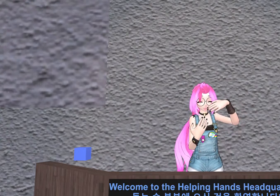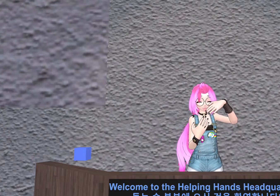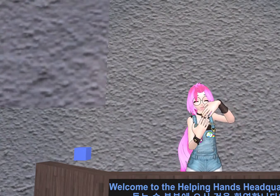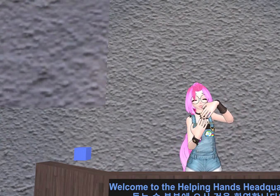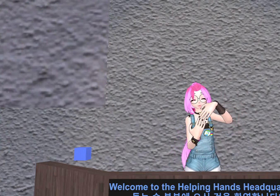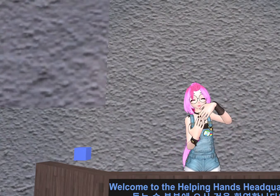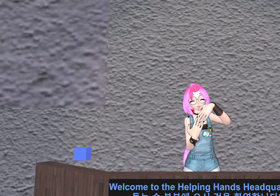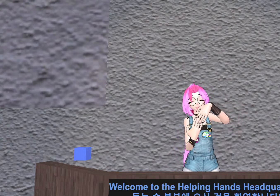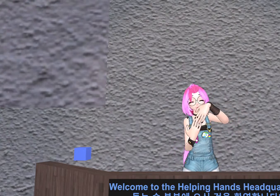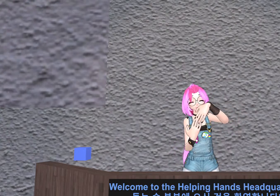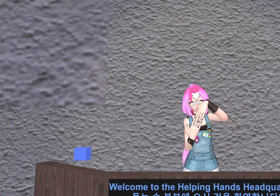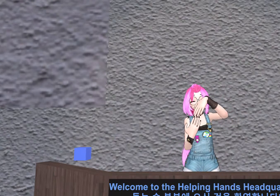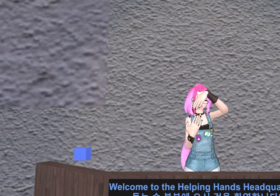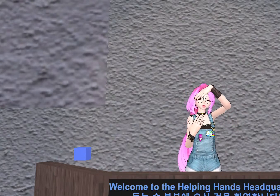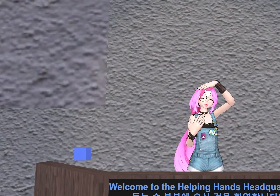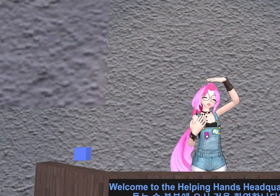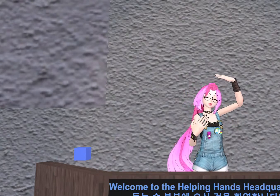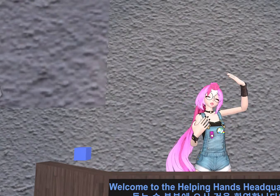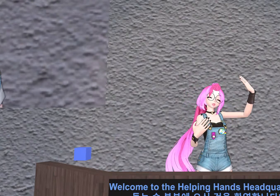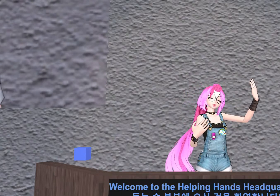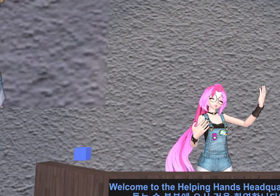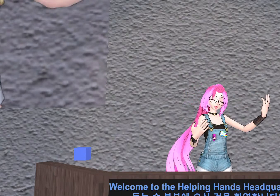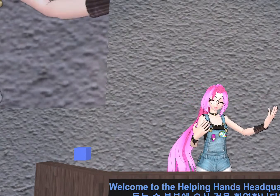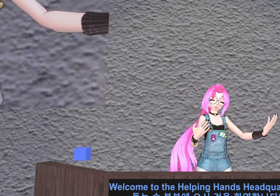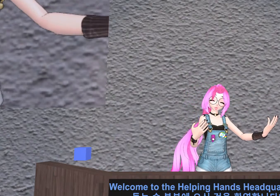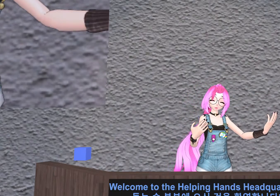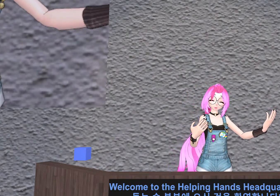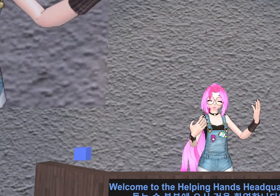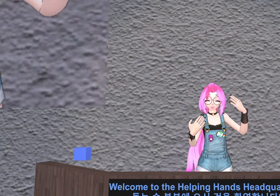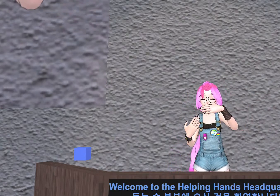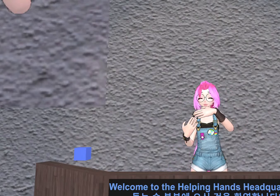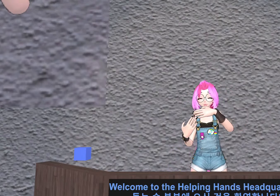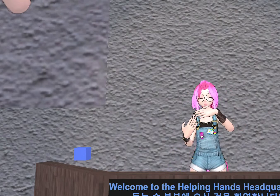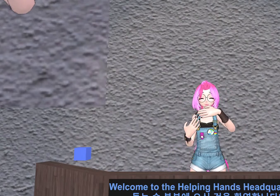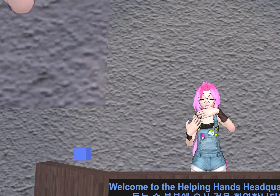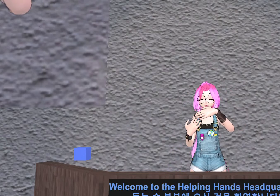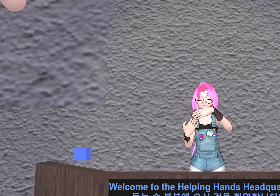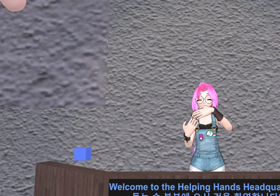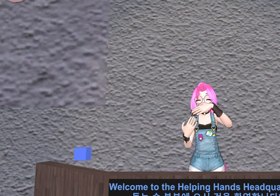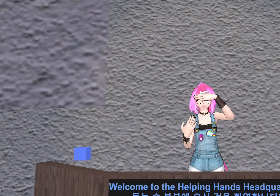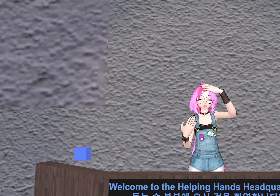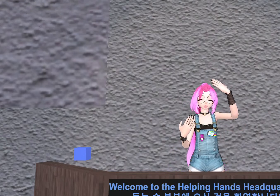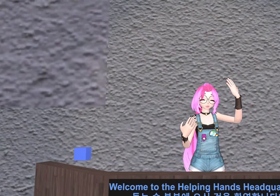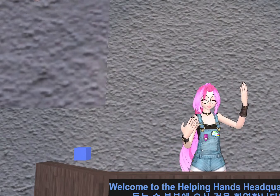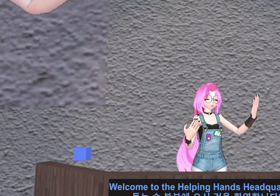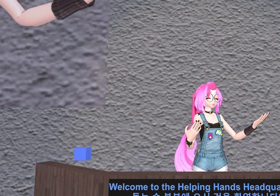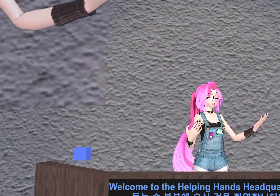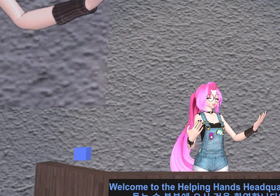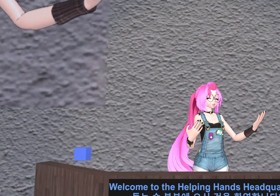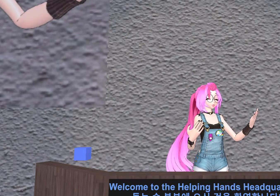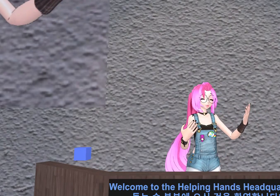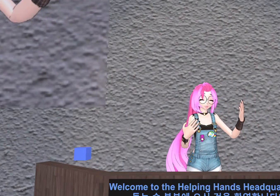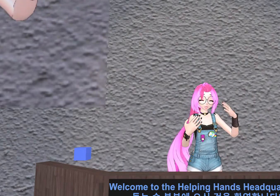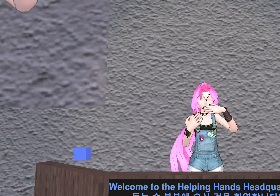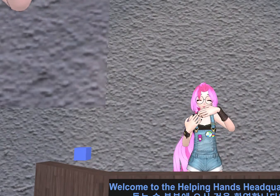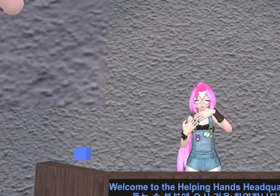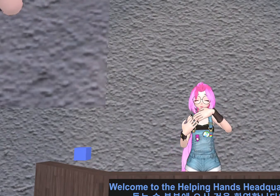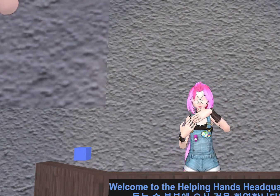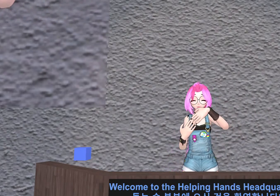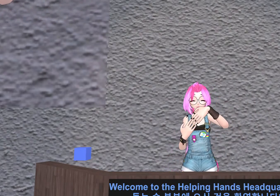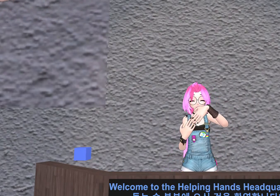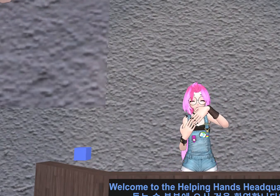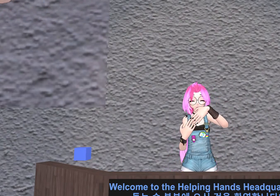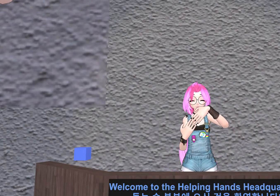this and your other hand like this, and then imagine you're painting a rainbow, and each of your fingers is an individual's color of